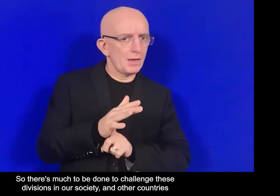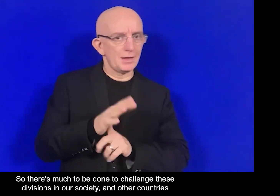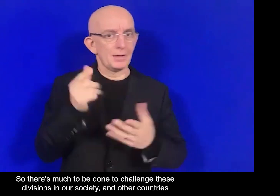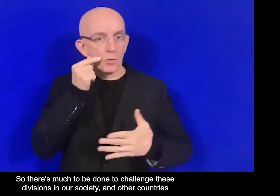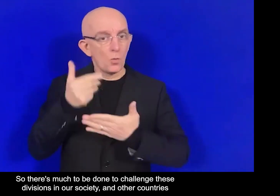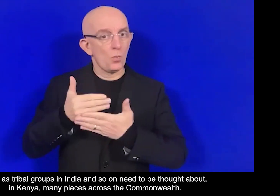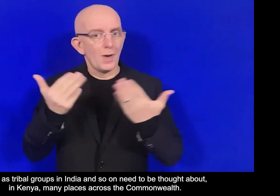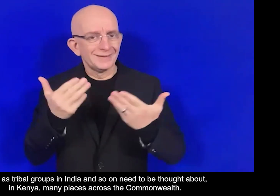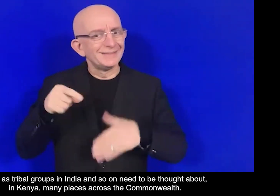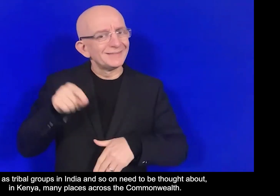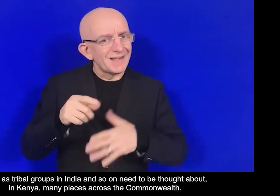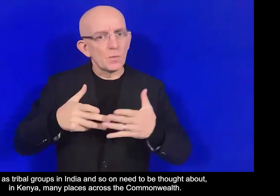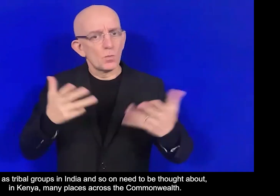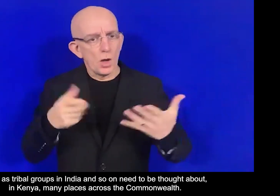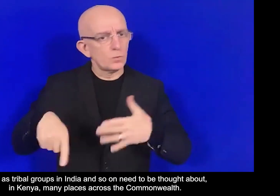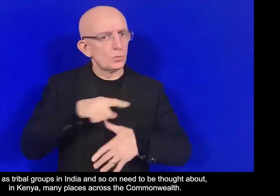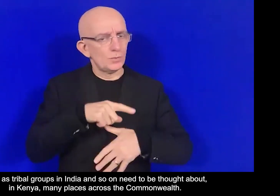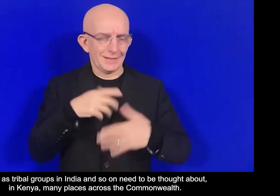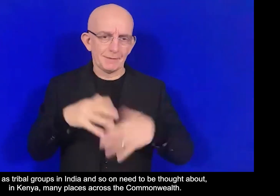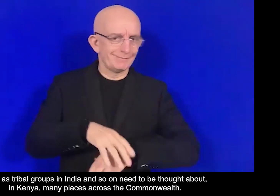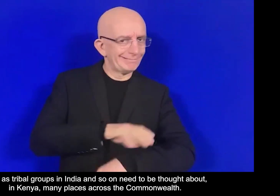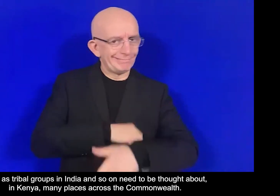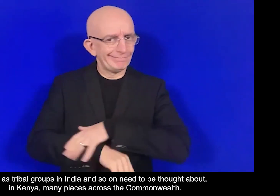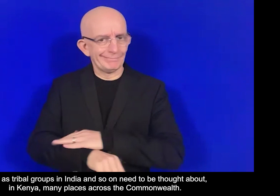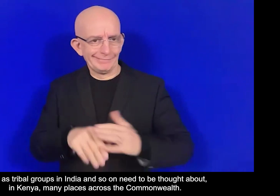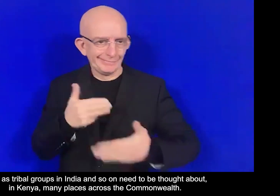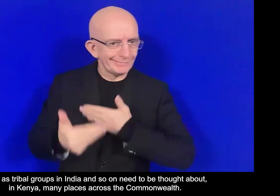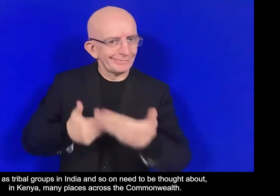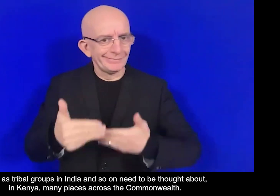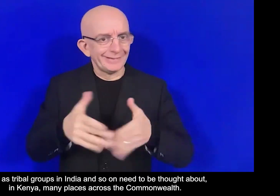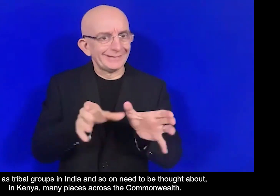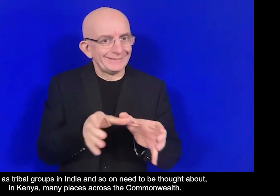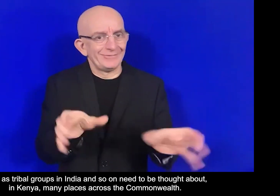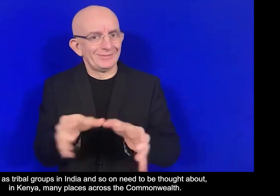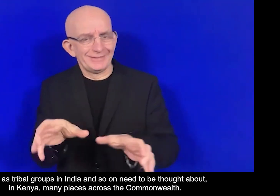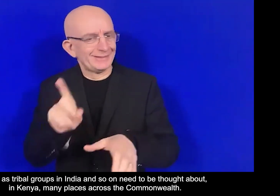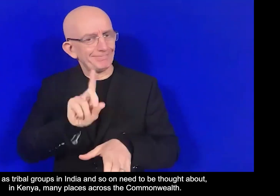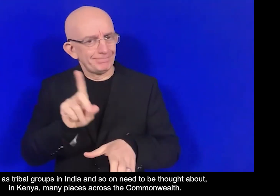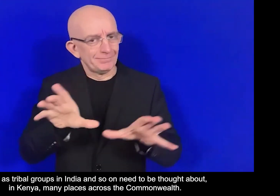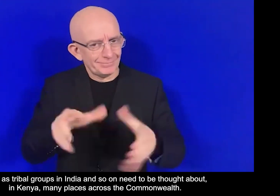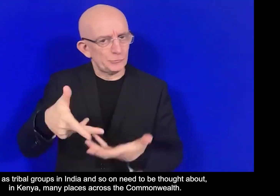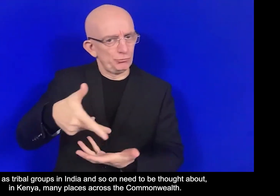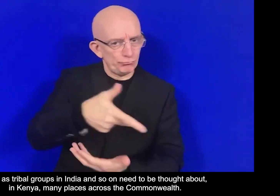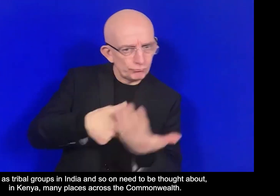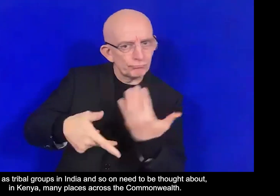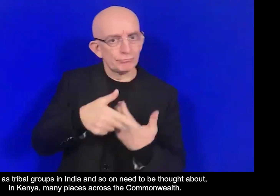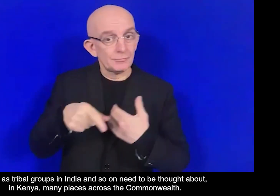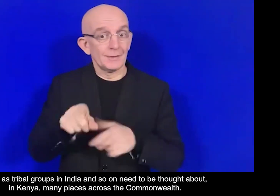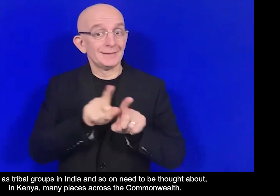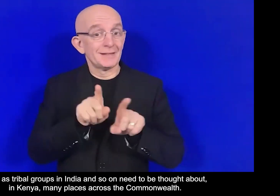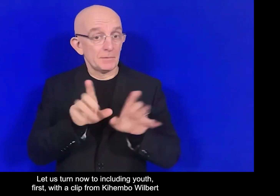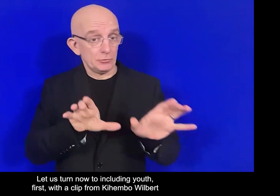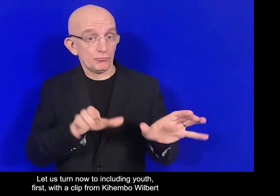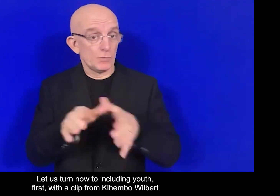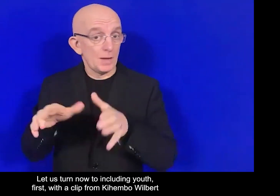and other countries such as tribal groups in India and so on need to be thought about in Kenya, many places across the